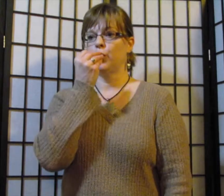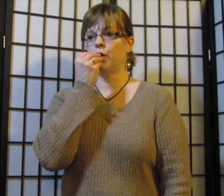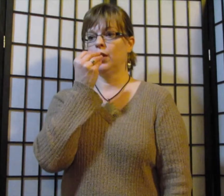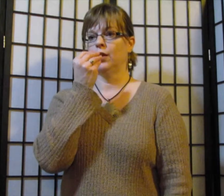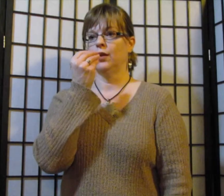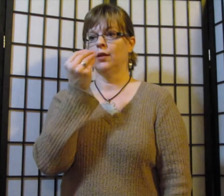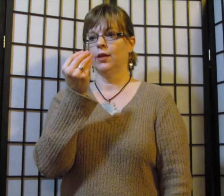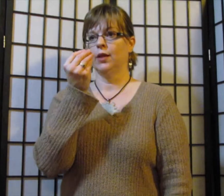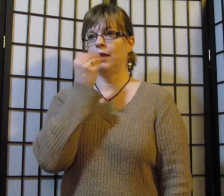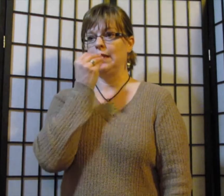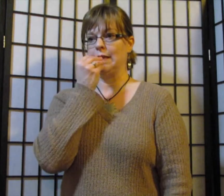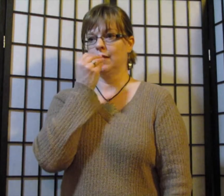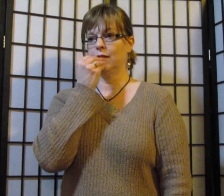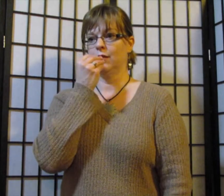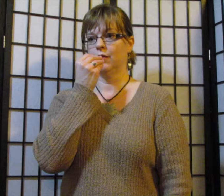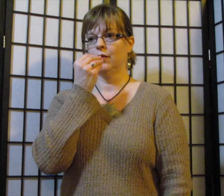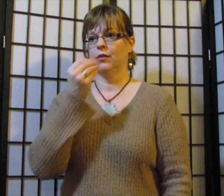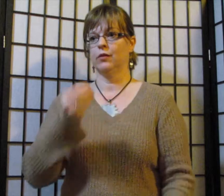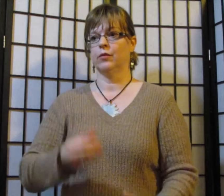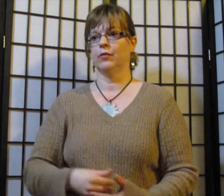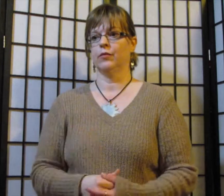Food, eat.